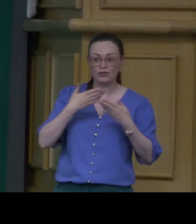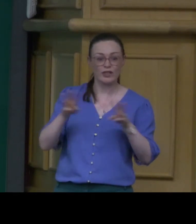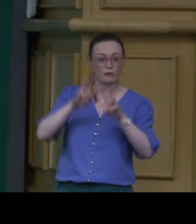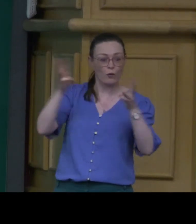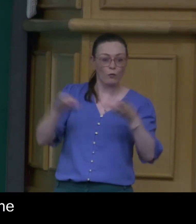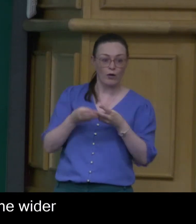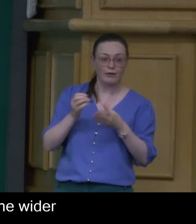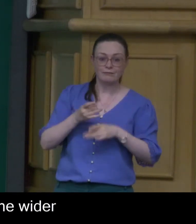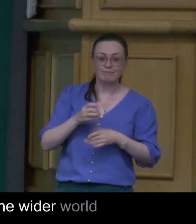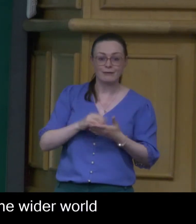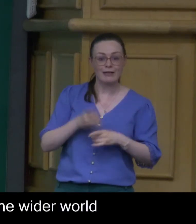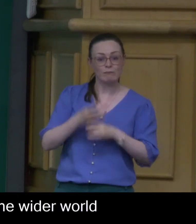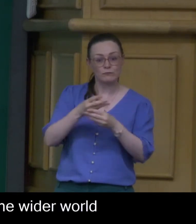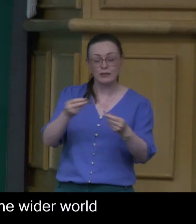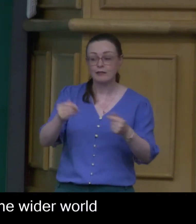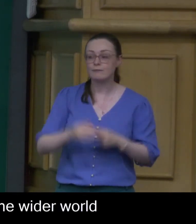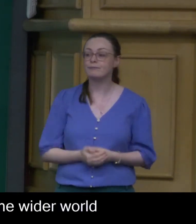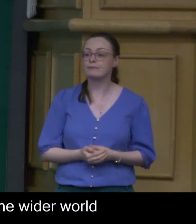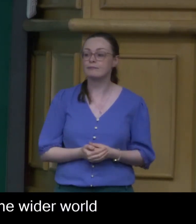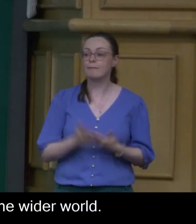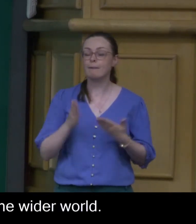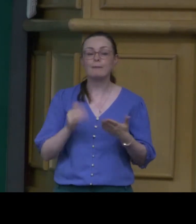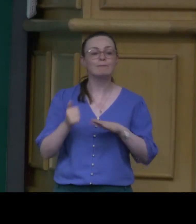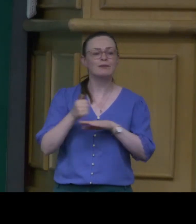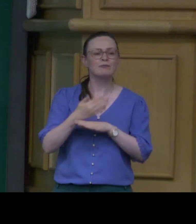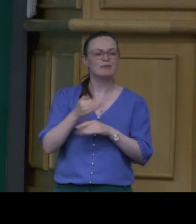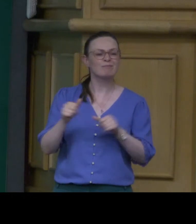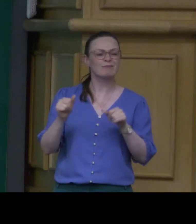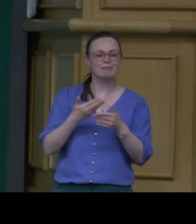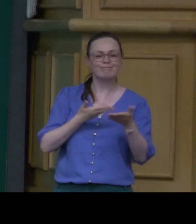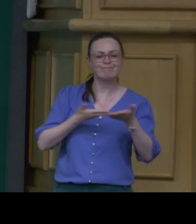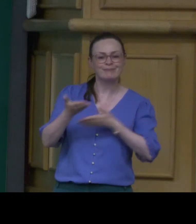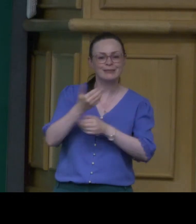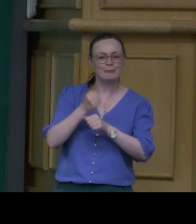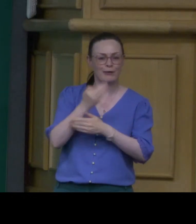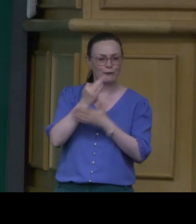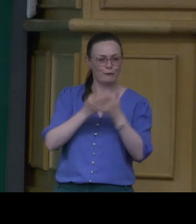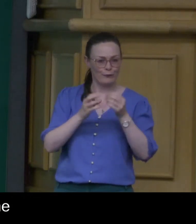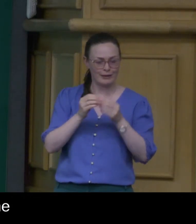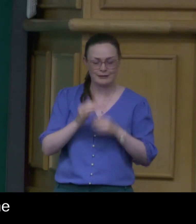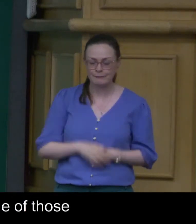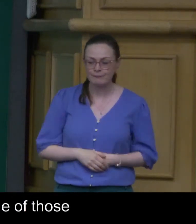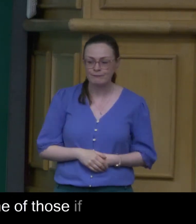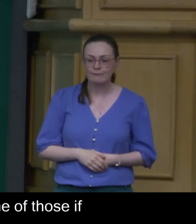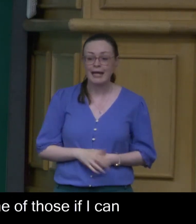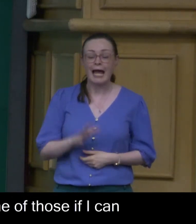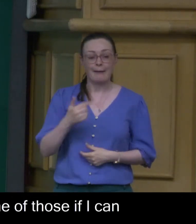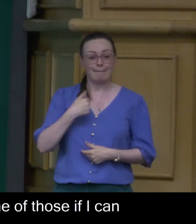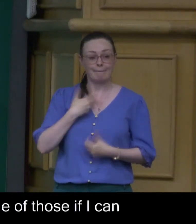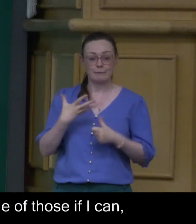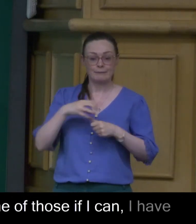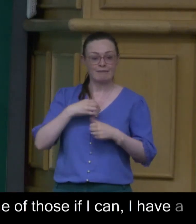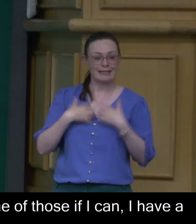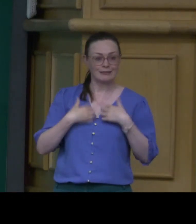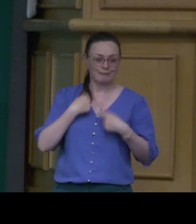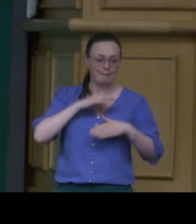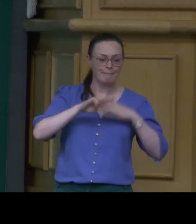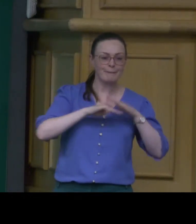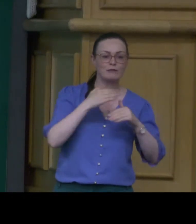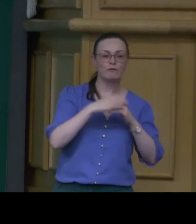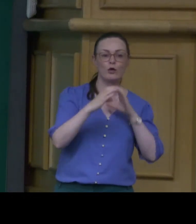world. I want to set out just a brief discussion on some of those if I can. I have a particular interest as Minister